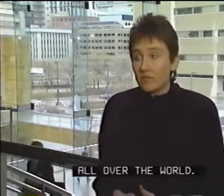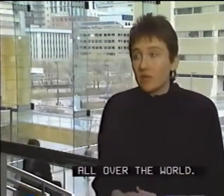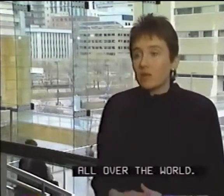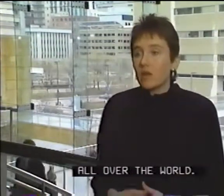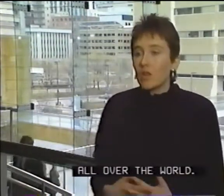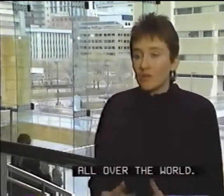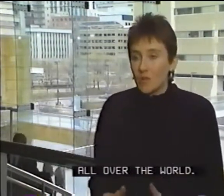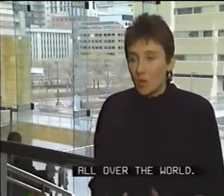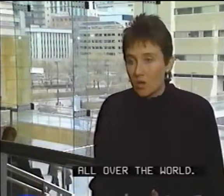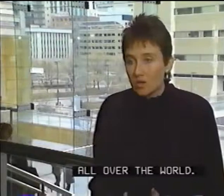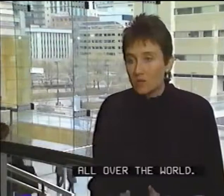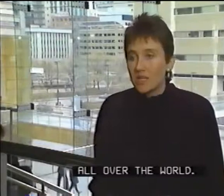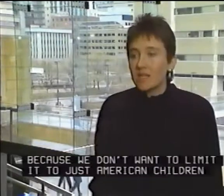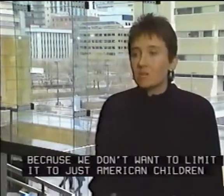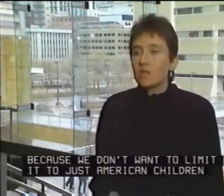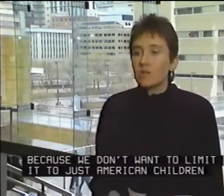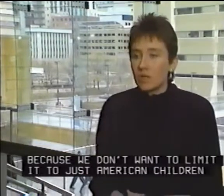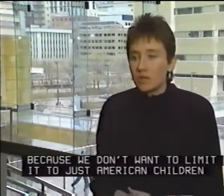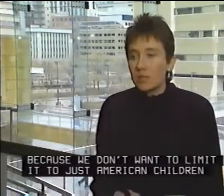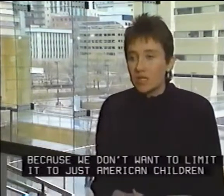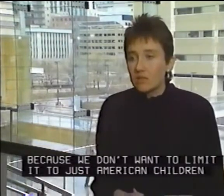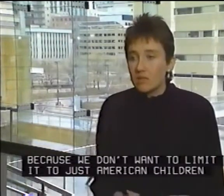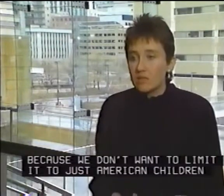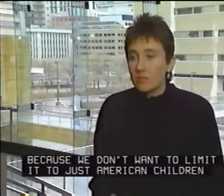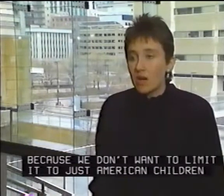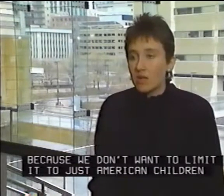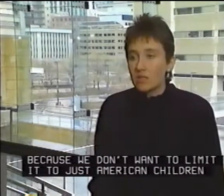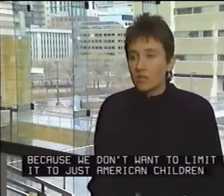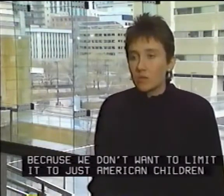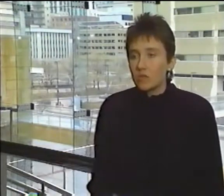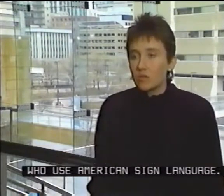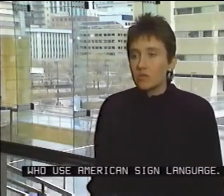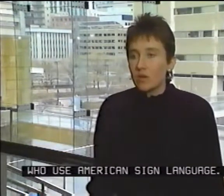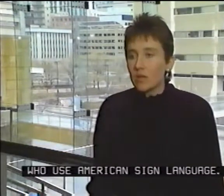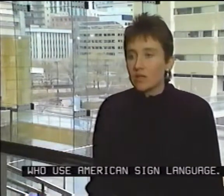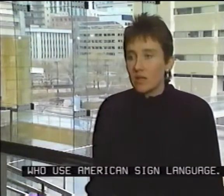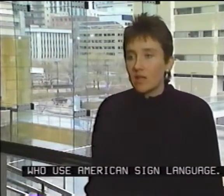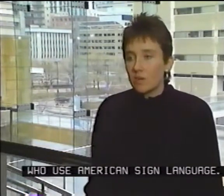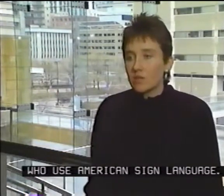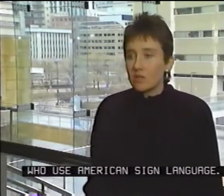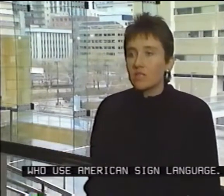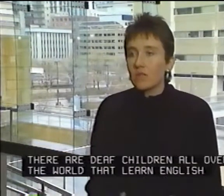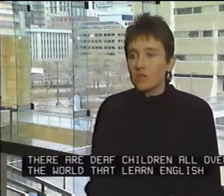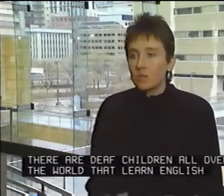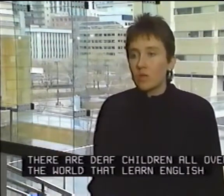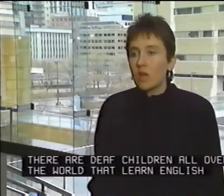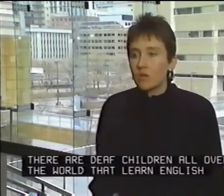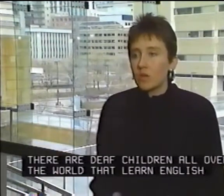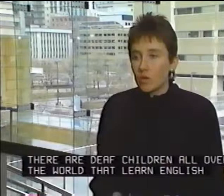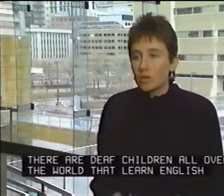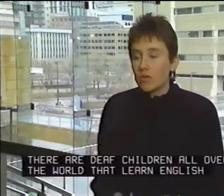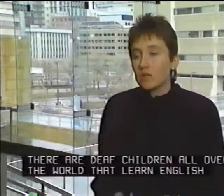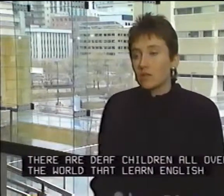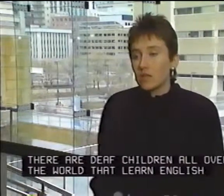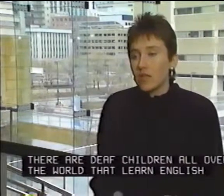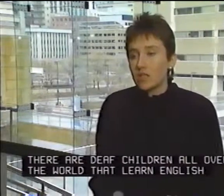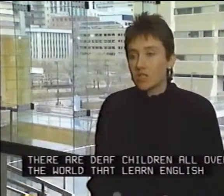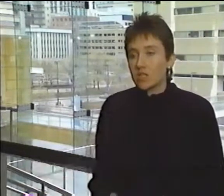all over the world because we don't want to limit it to just American children who use American Sign Language. There are deaf children all over the world that learn English and